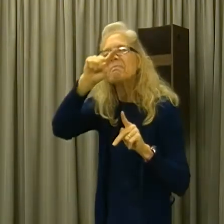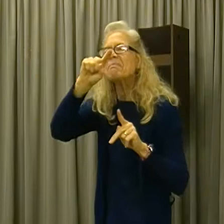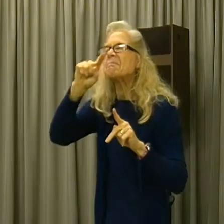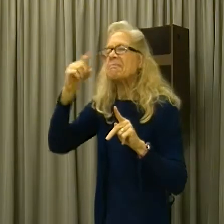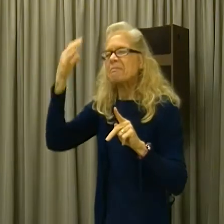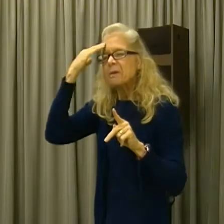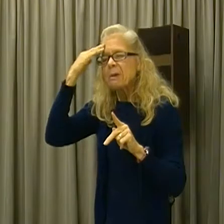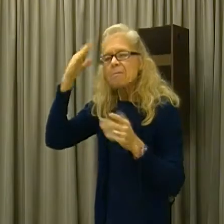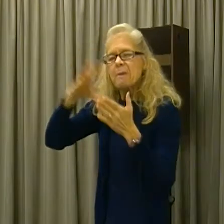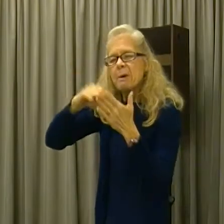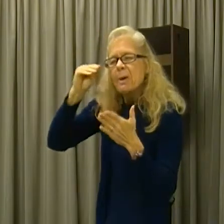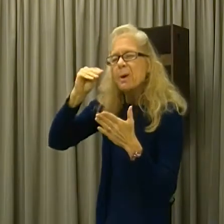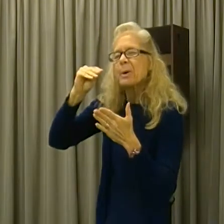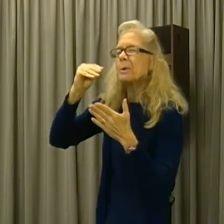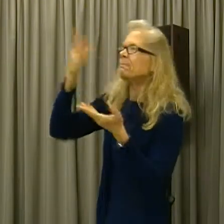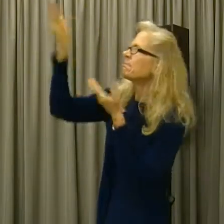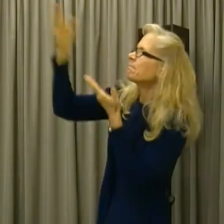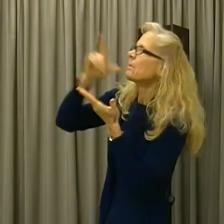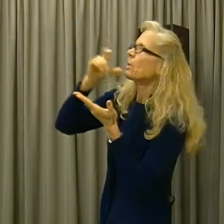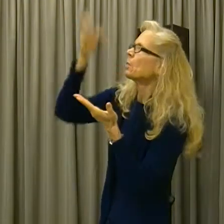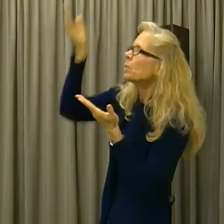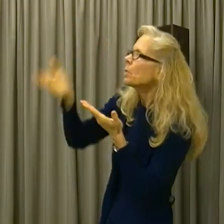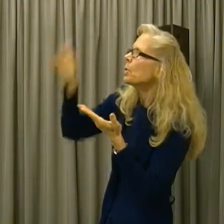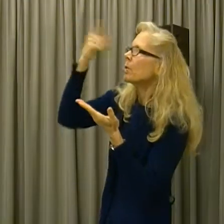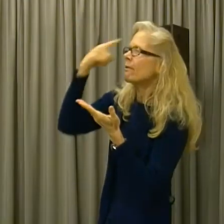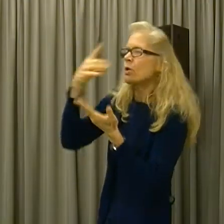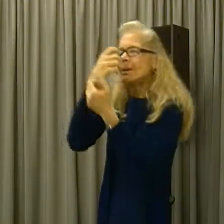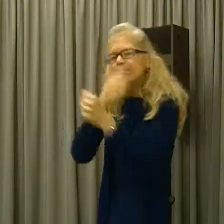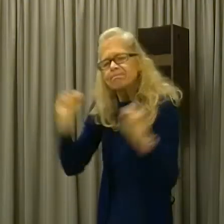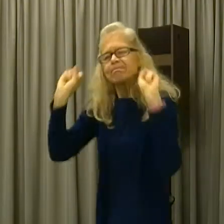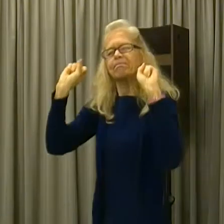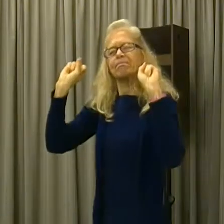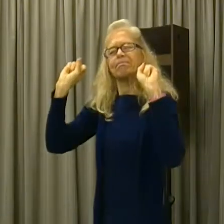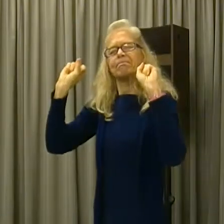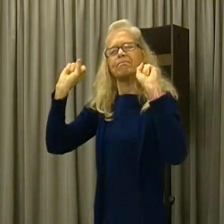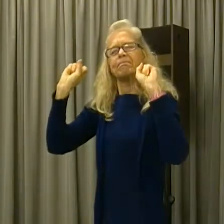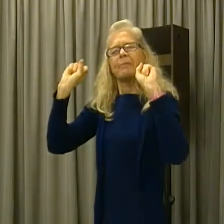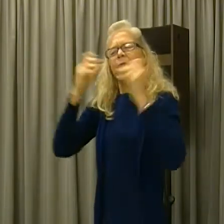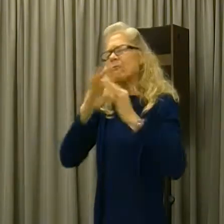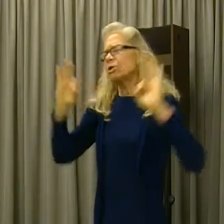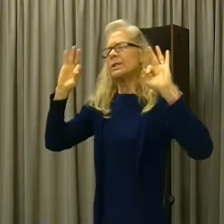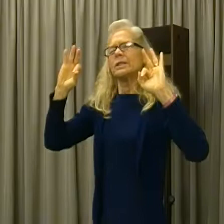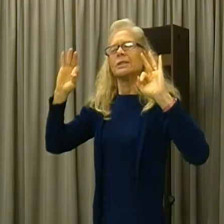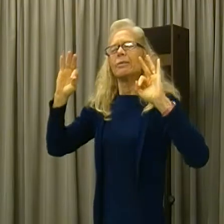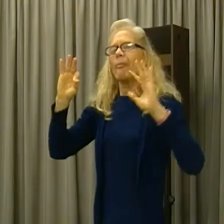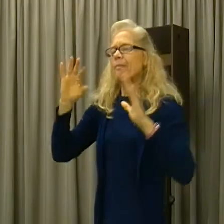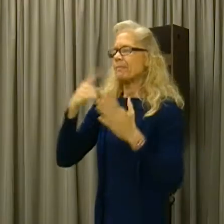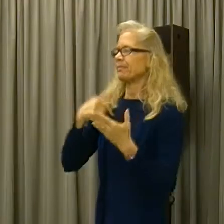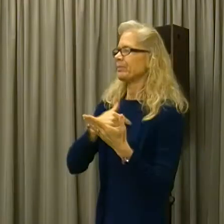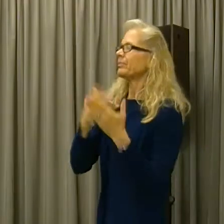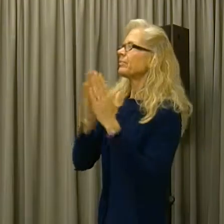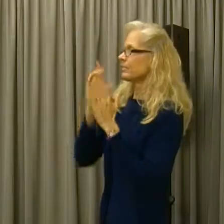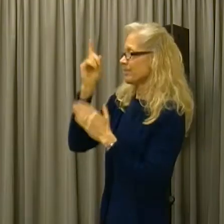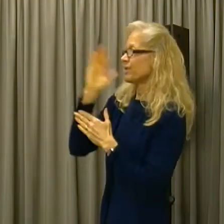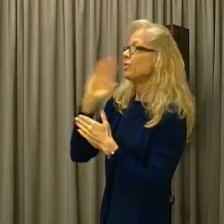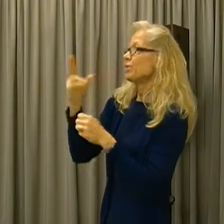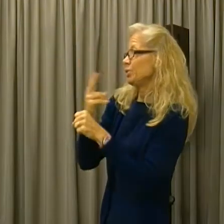support. Just pray your blessings on both those who give and those who are using this for your work elsewhere. We pray this in Jesus'